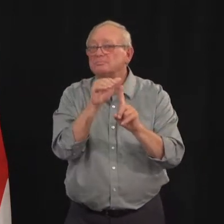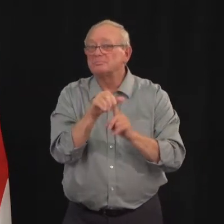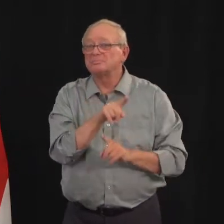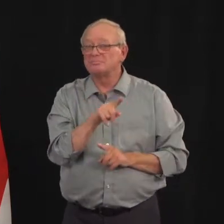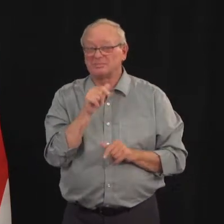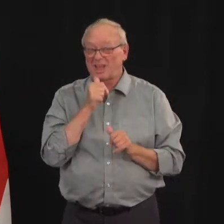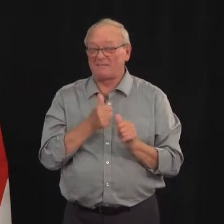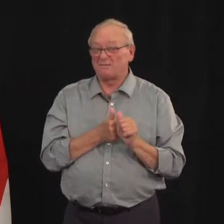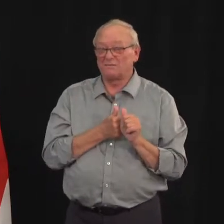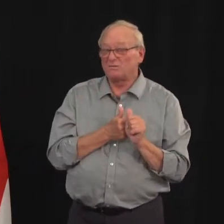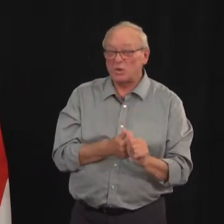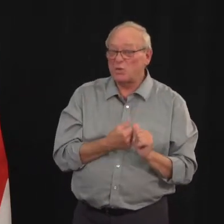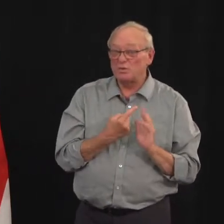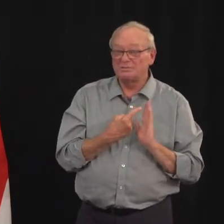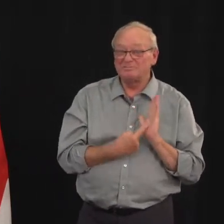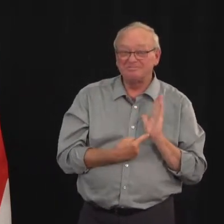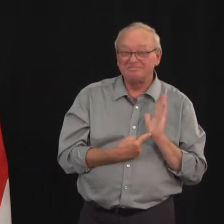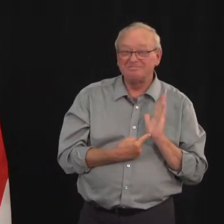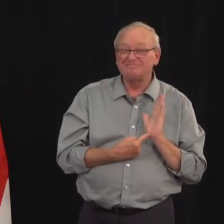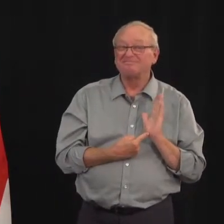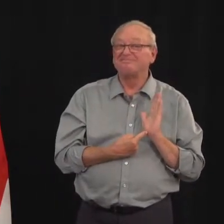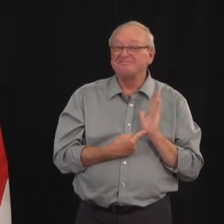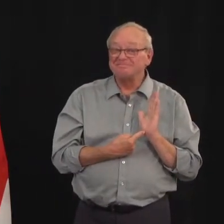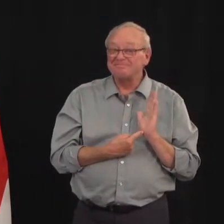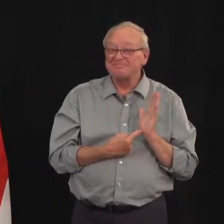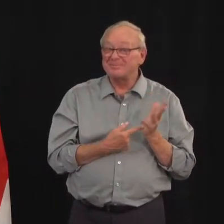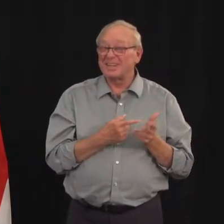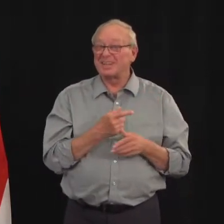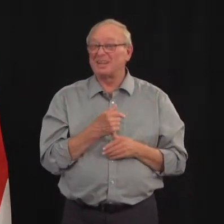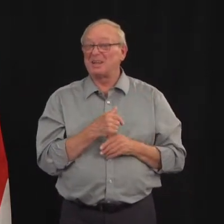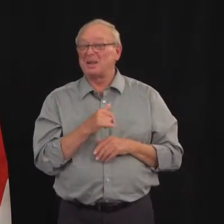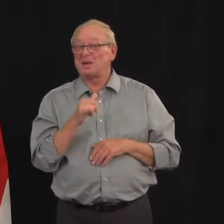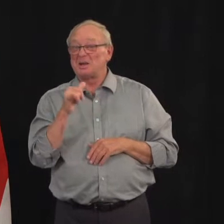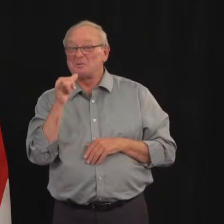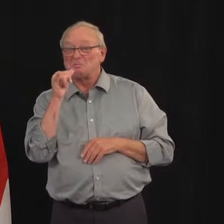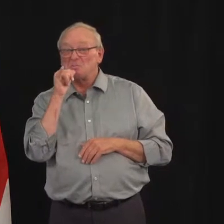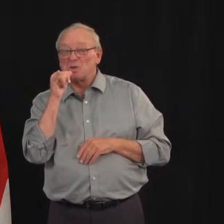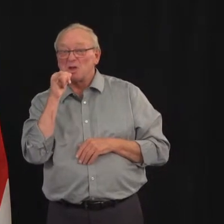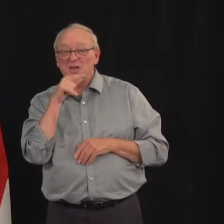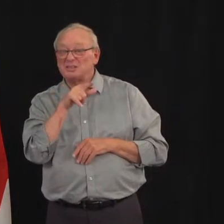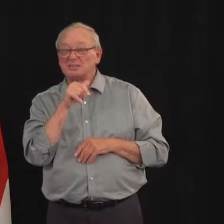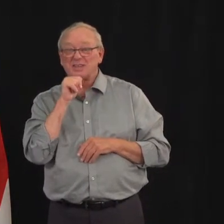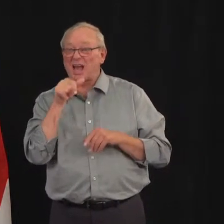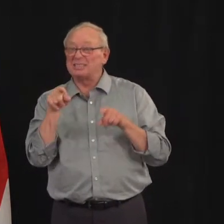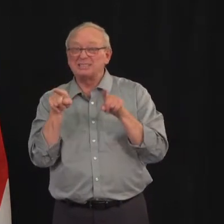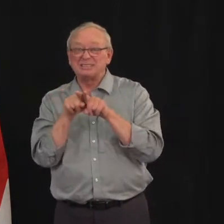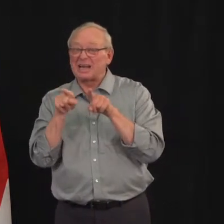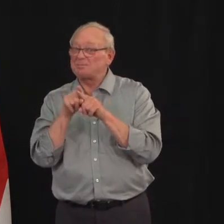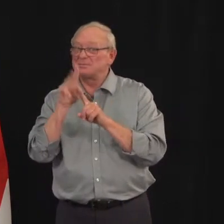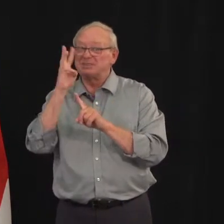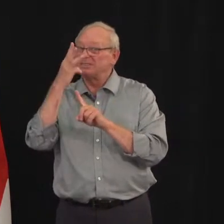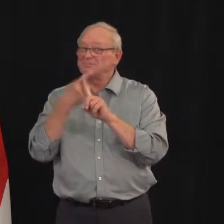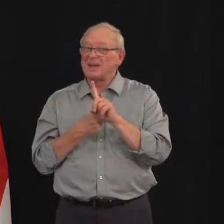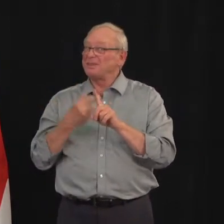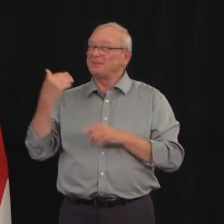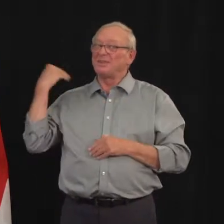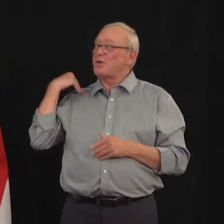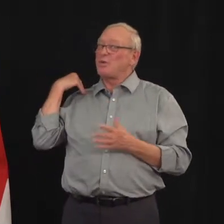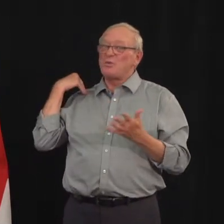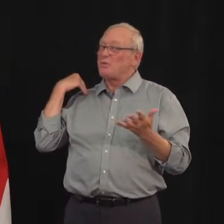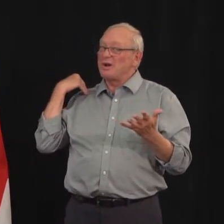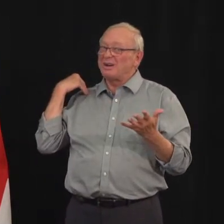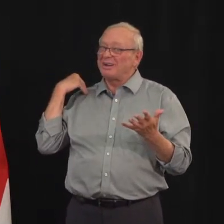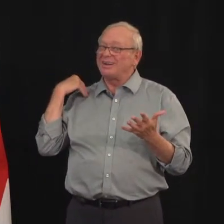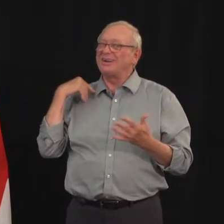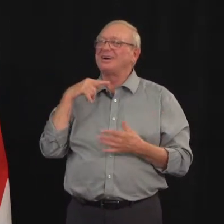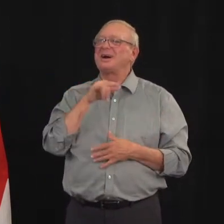time to have bars operating as they would have operated 6 months ago. This is a time to have bars operating more like restaurants,